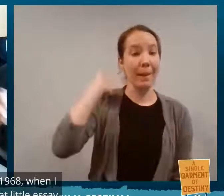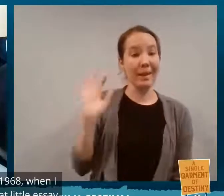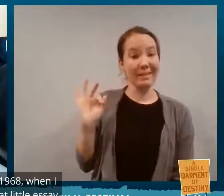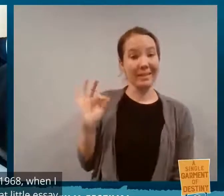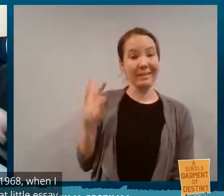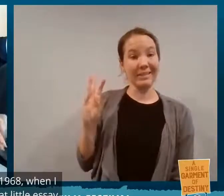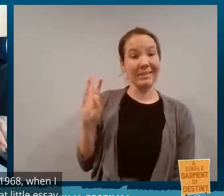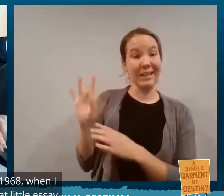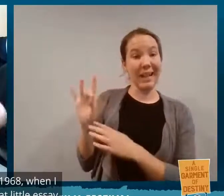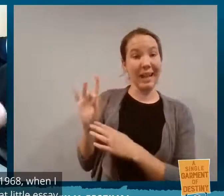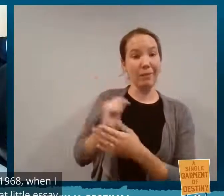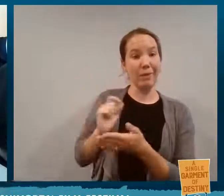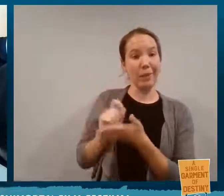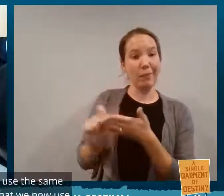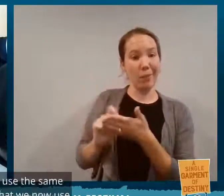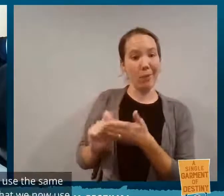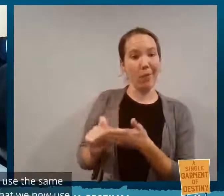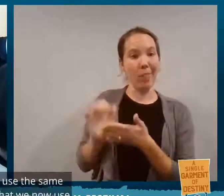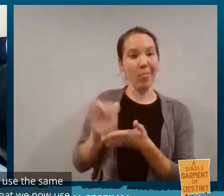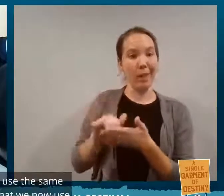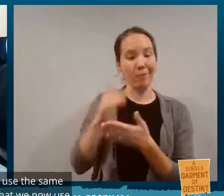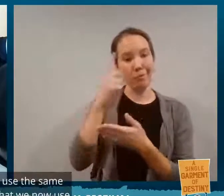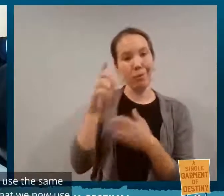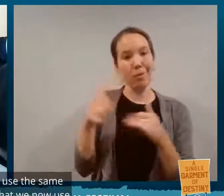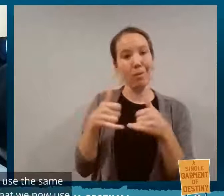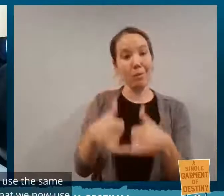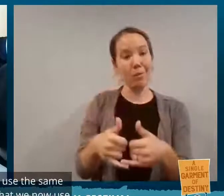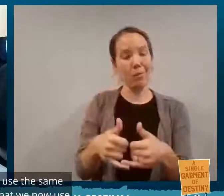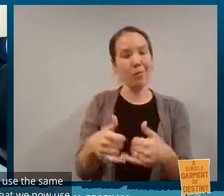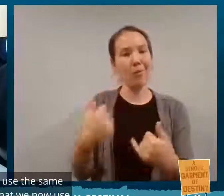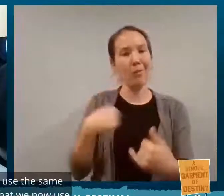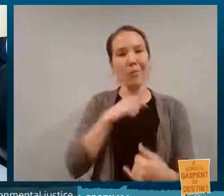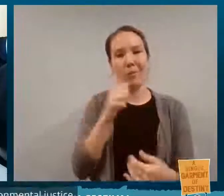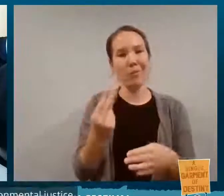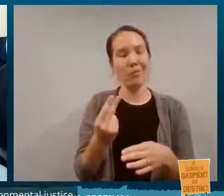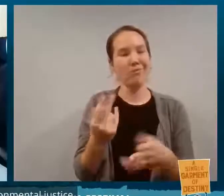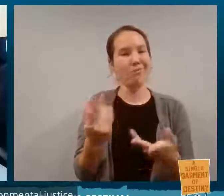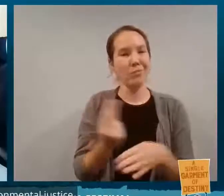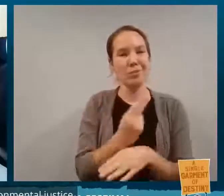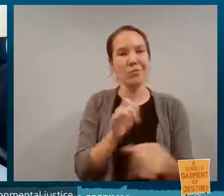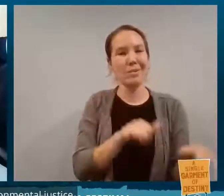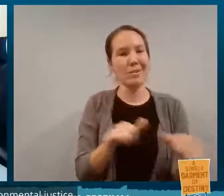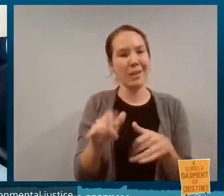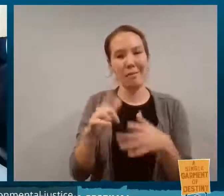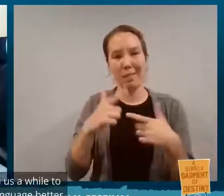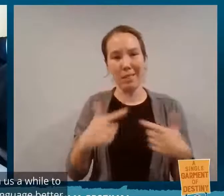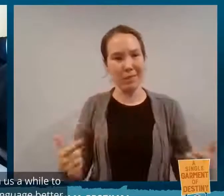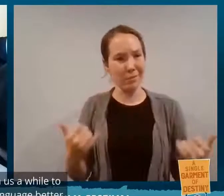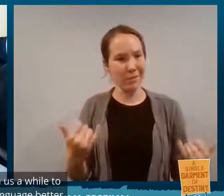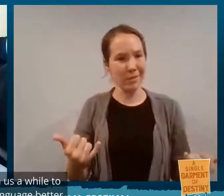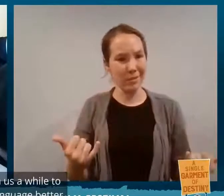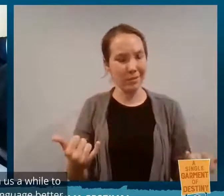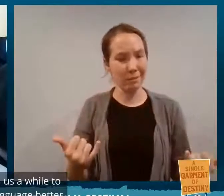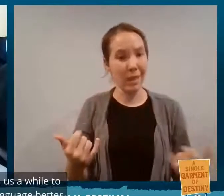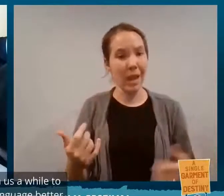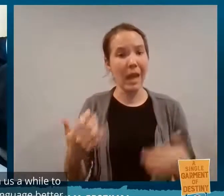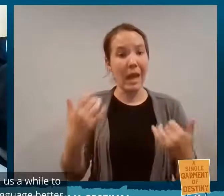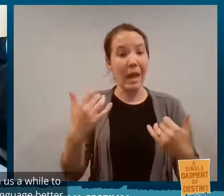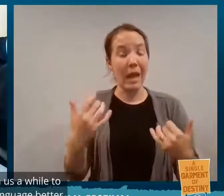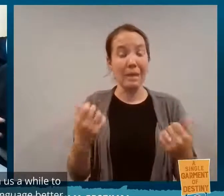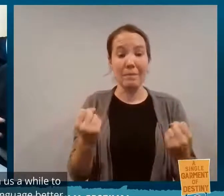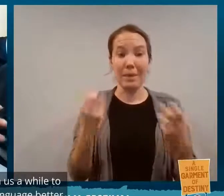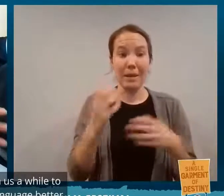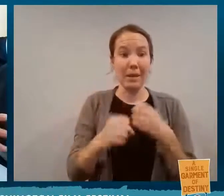I wrote that little essay, we didn't use the same language that we now use about environmental justice. It's taken us a while to get